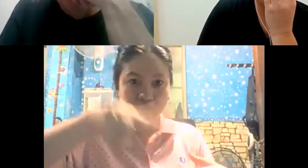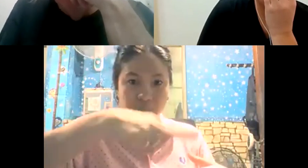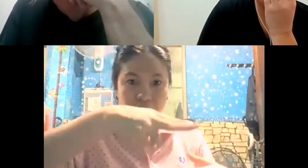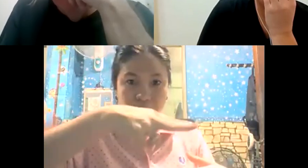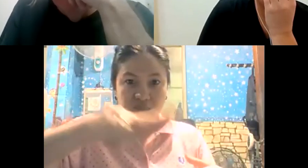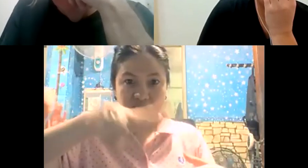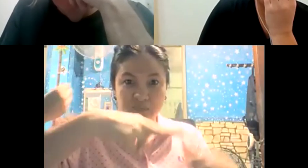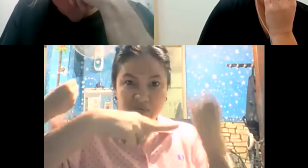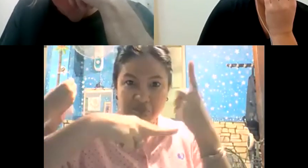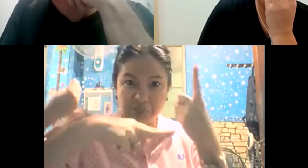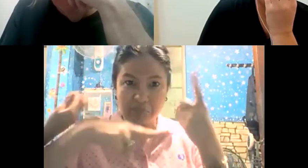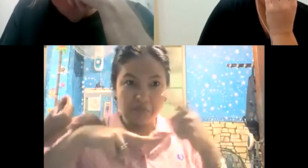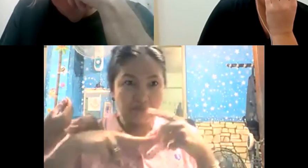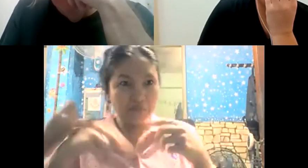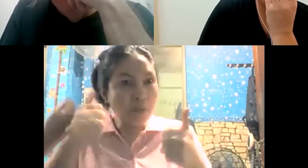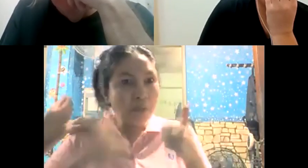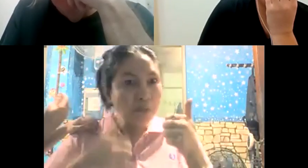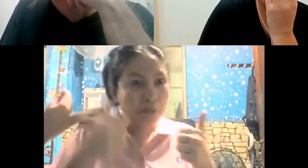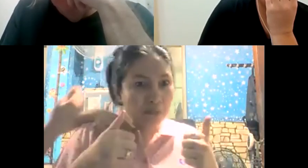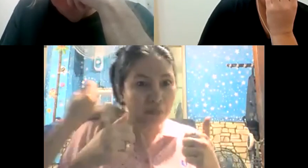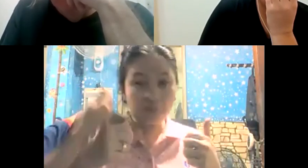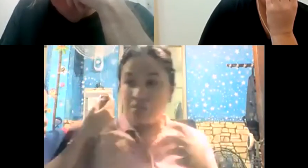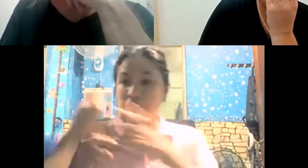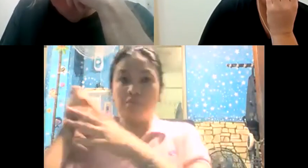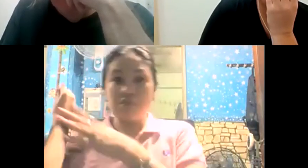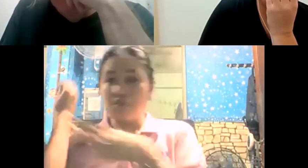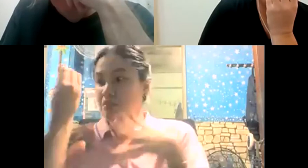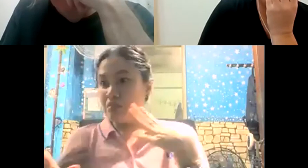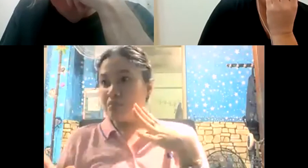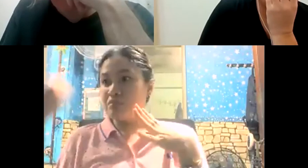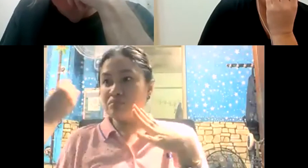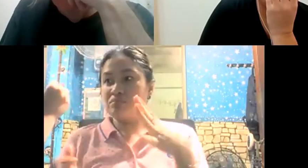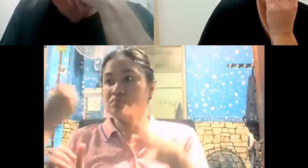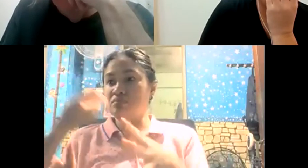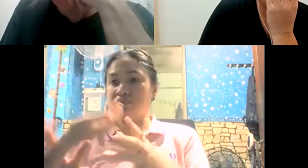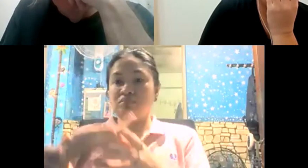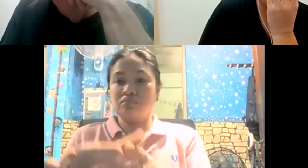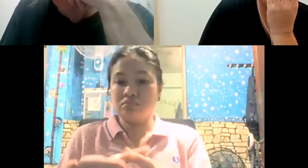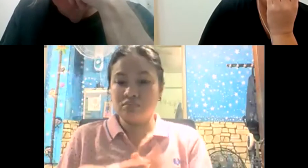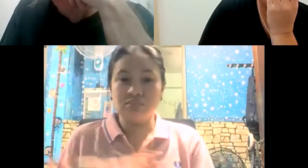sign without this, non-dominant, then it's not as clear.